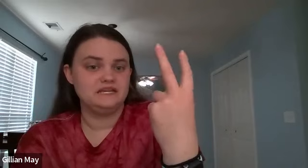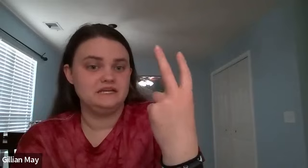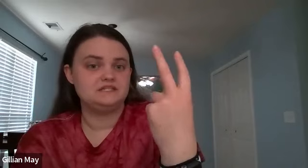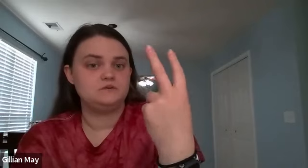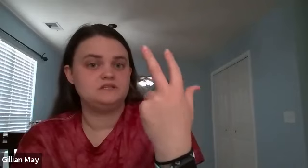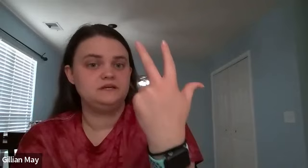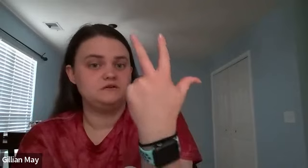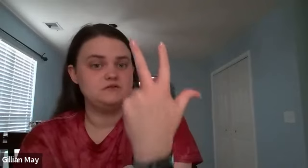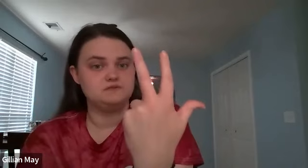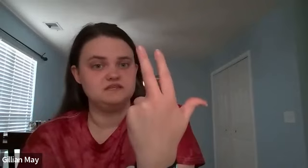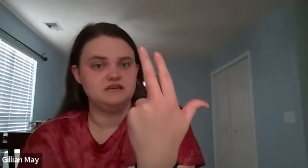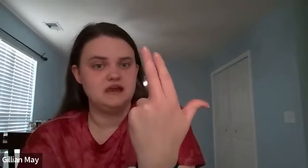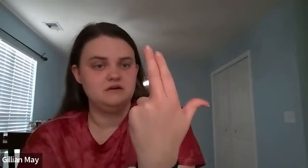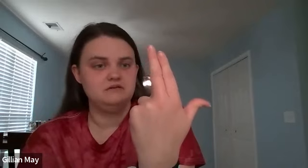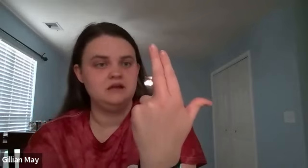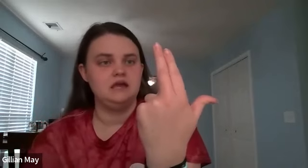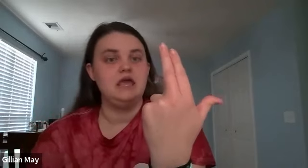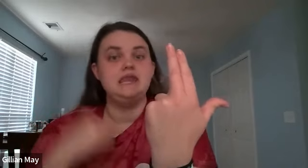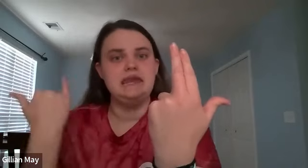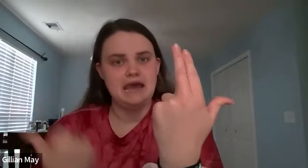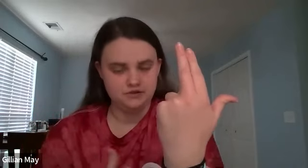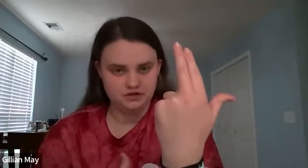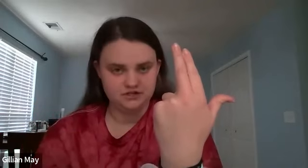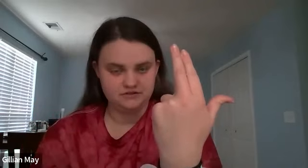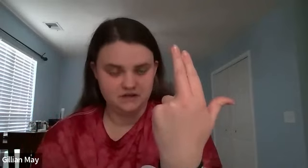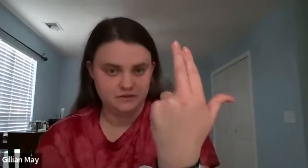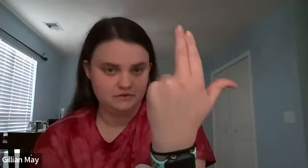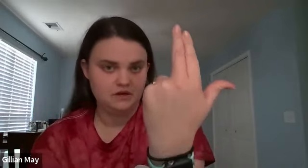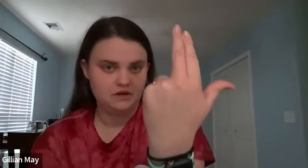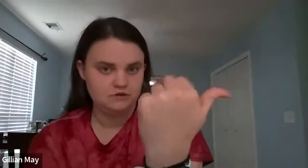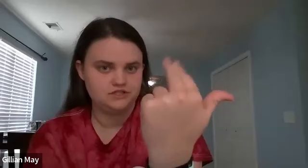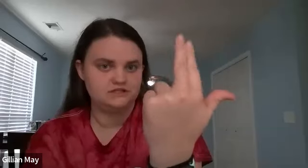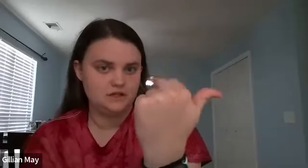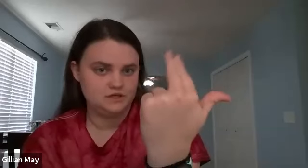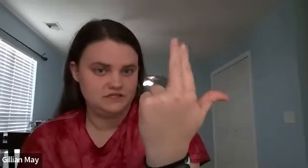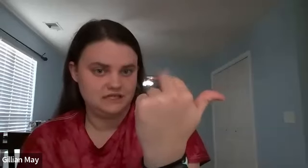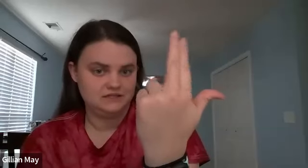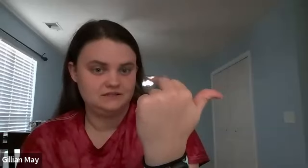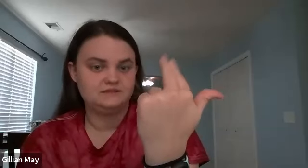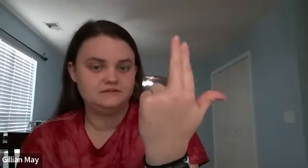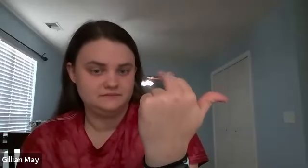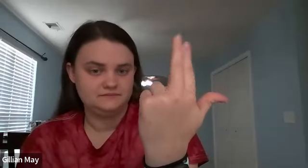13 is going to be your thumb sticking out. And now you're going to do the come here motion, 13.